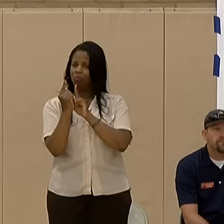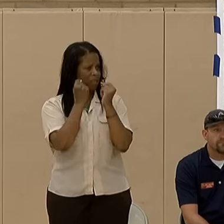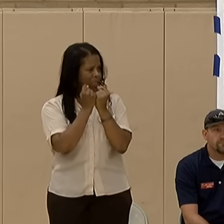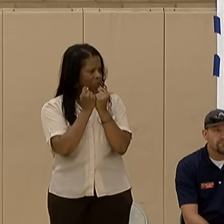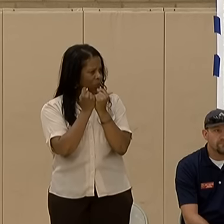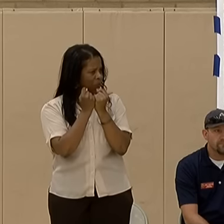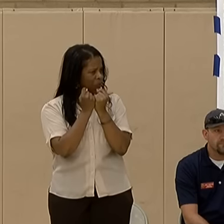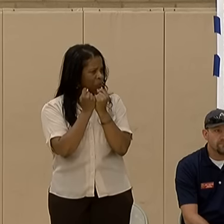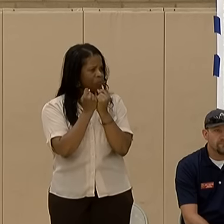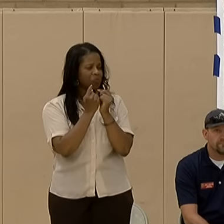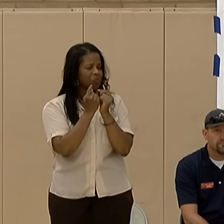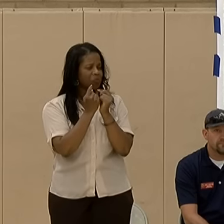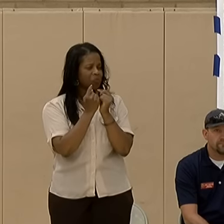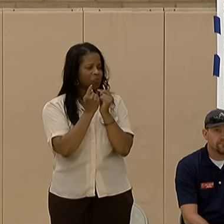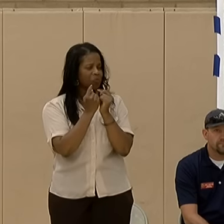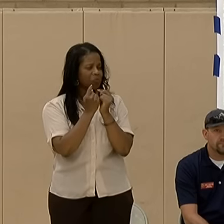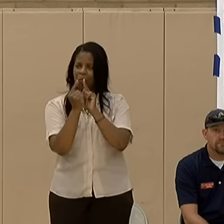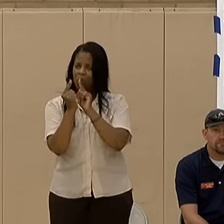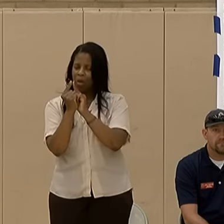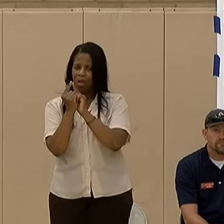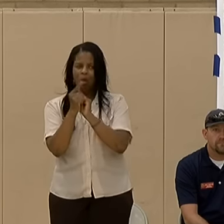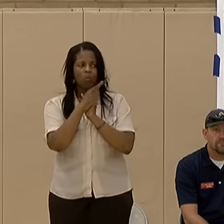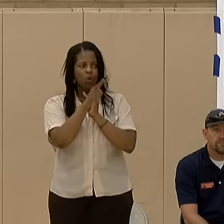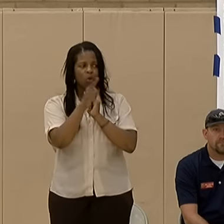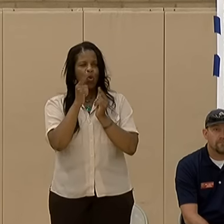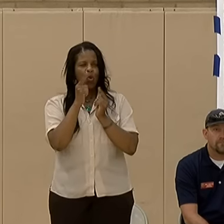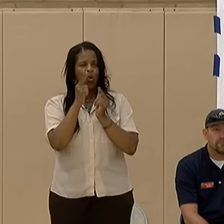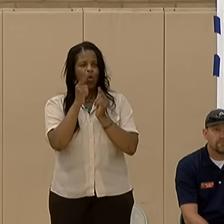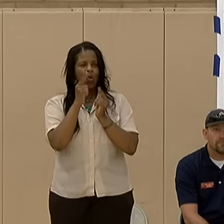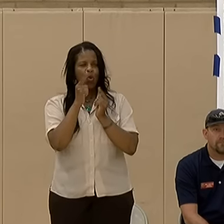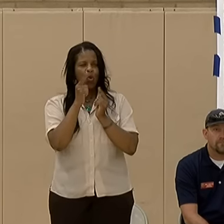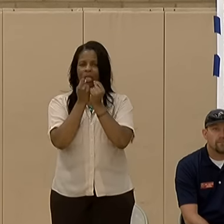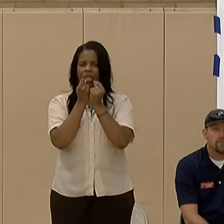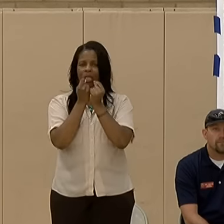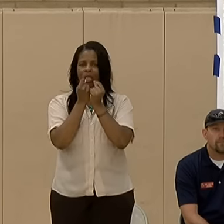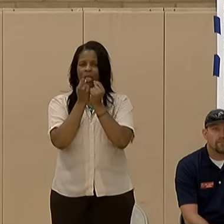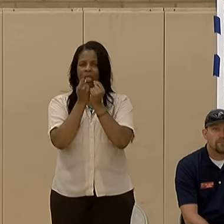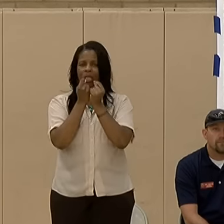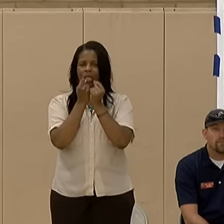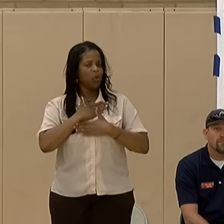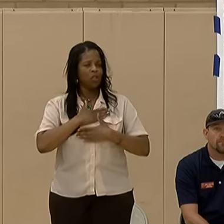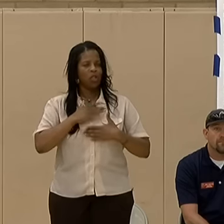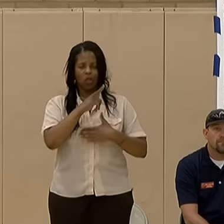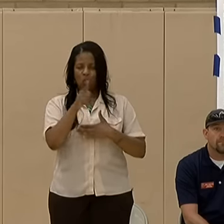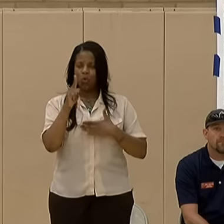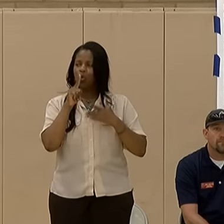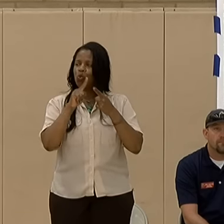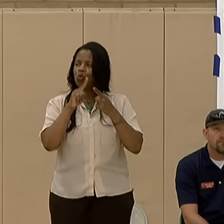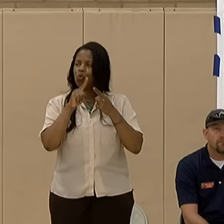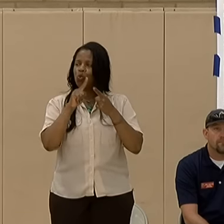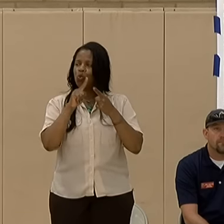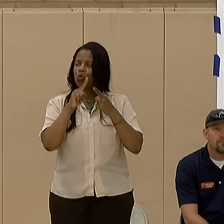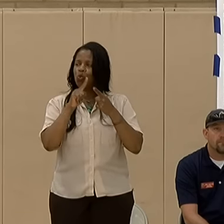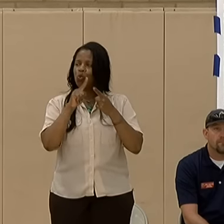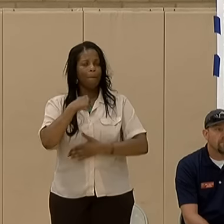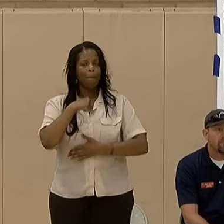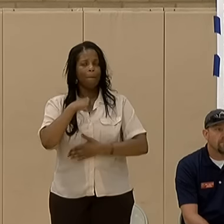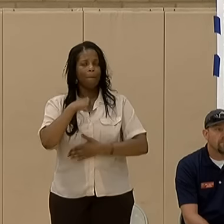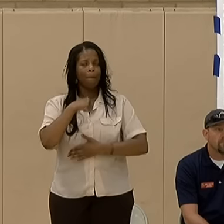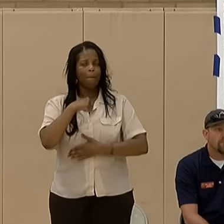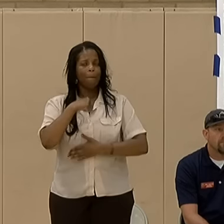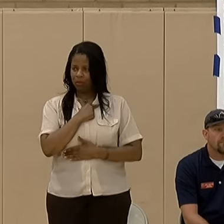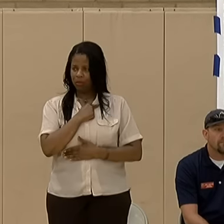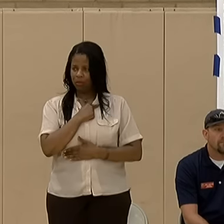too. And we appreciate everything that you do to help us. And we know you're